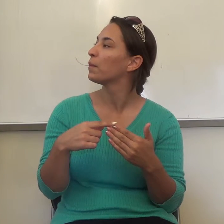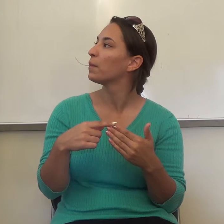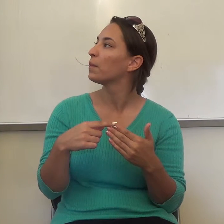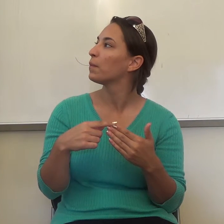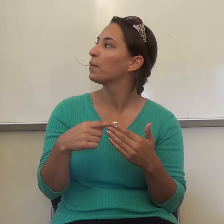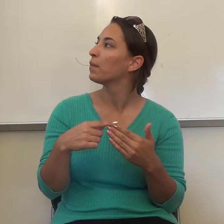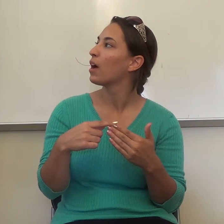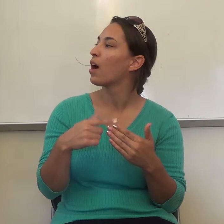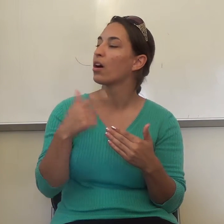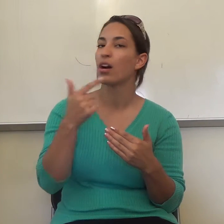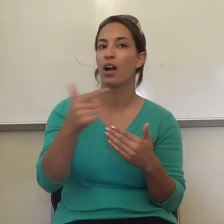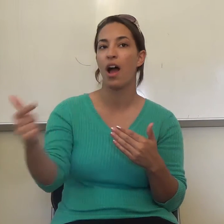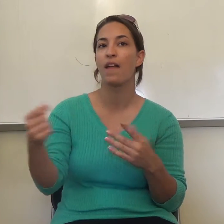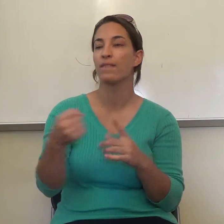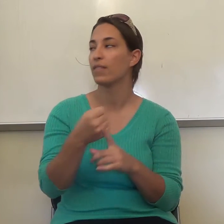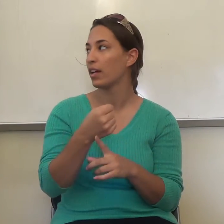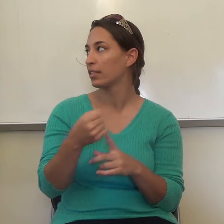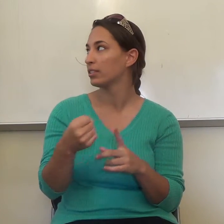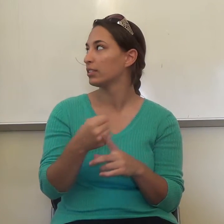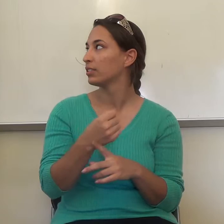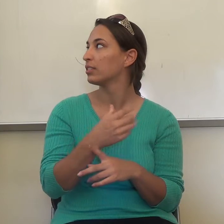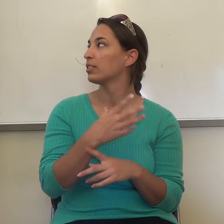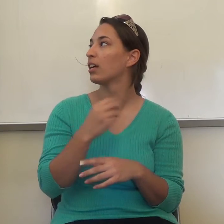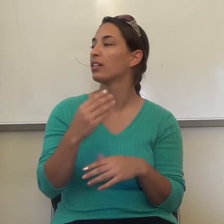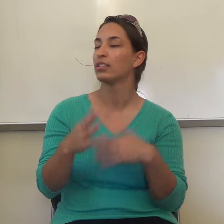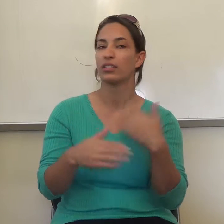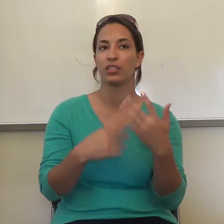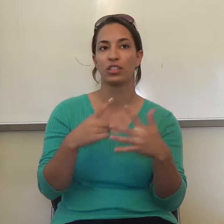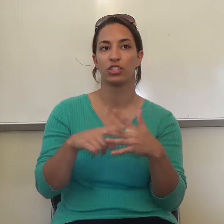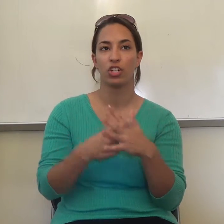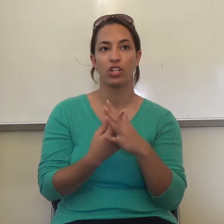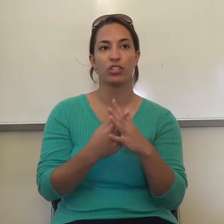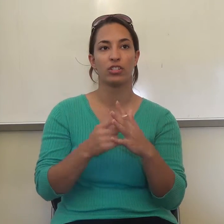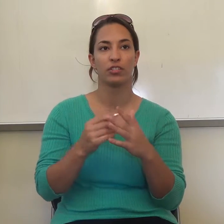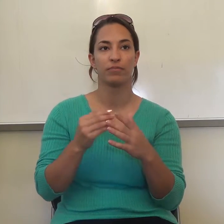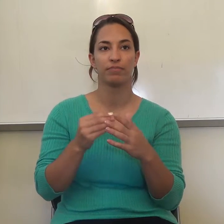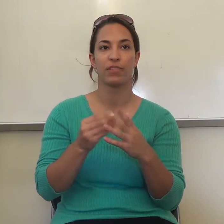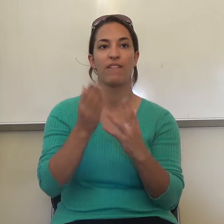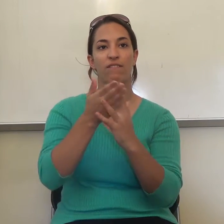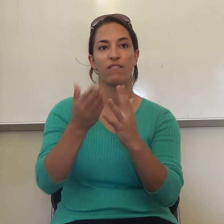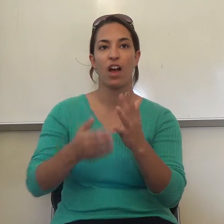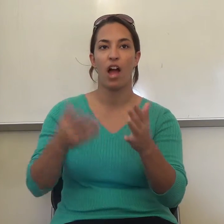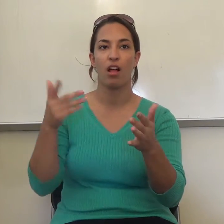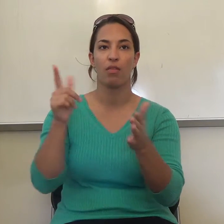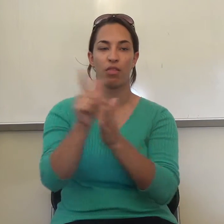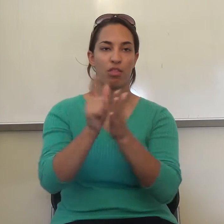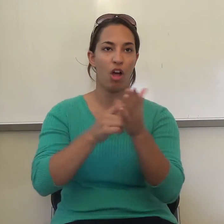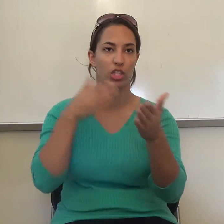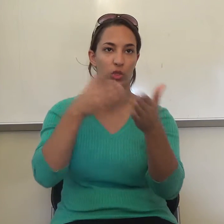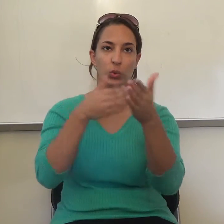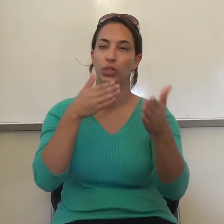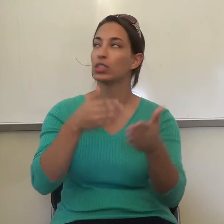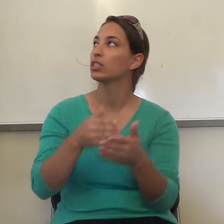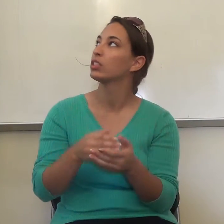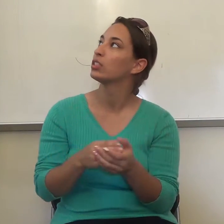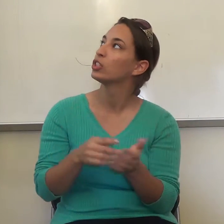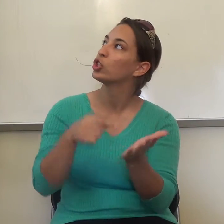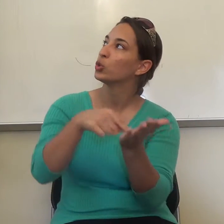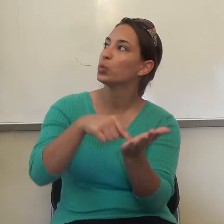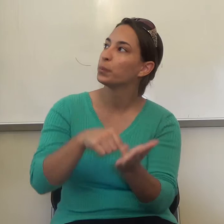And for our topic then, we put 5 because it shows that kind of like the other